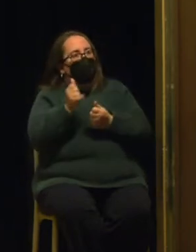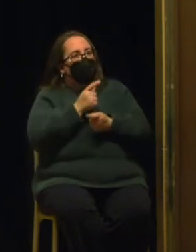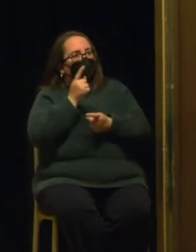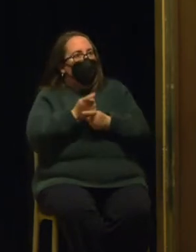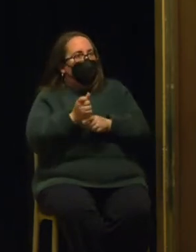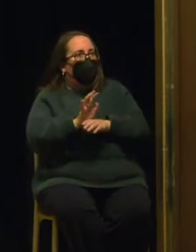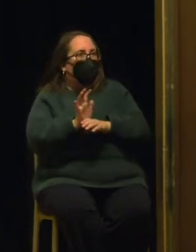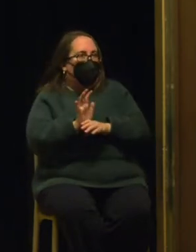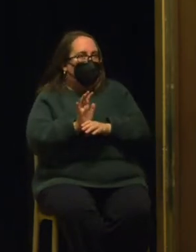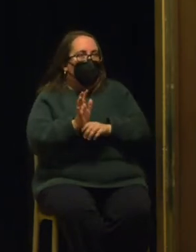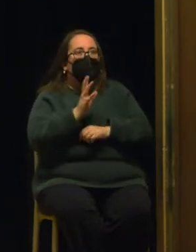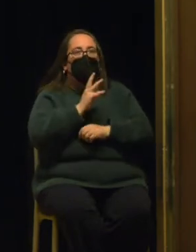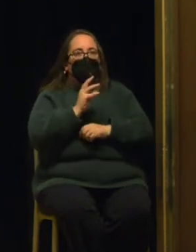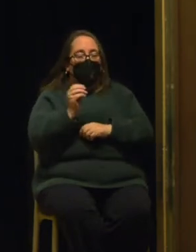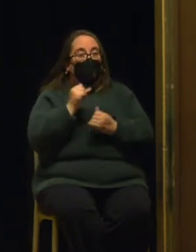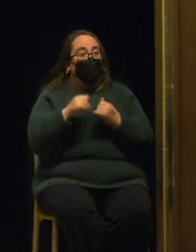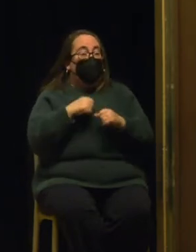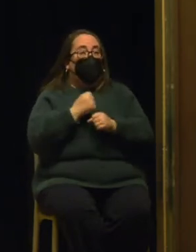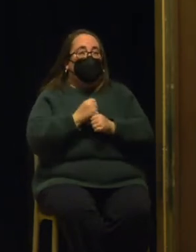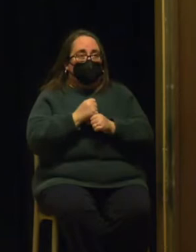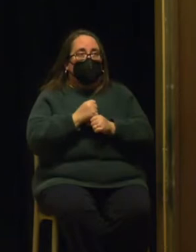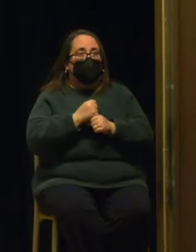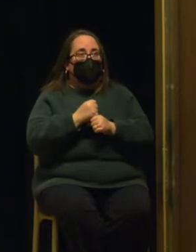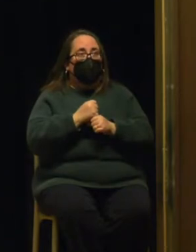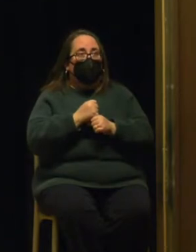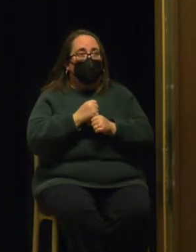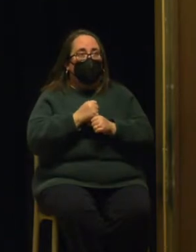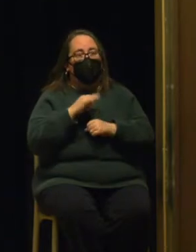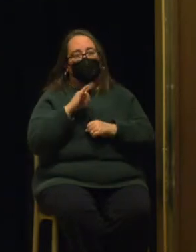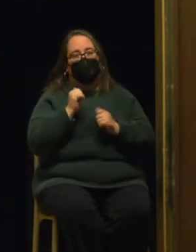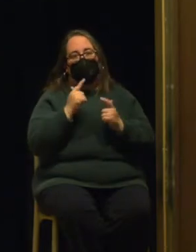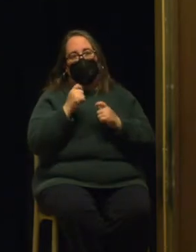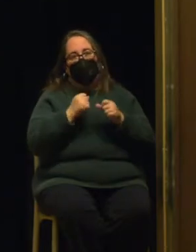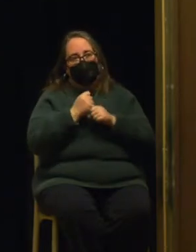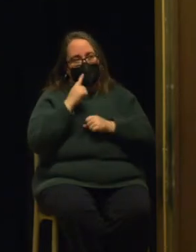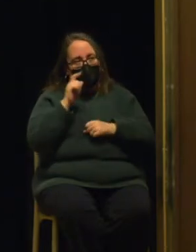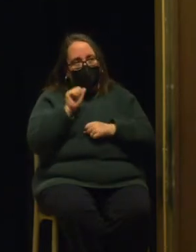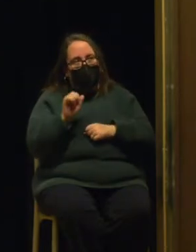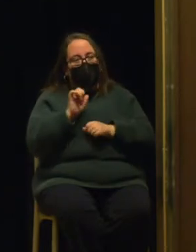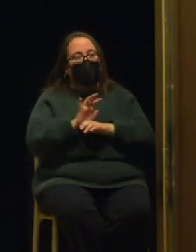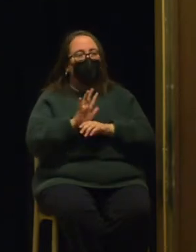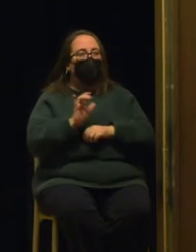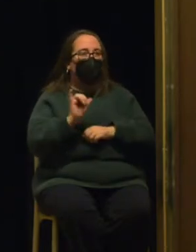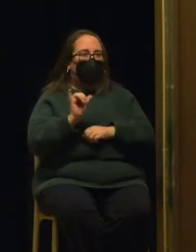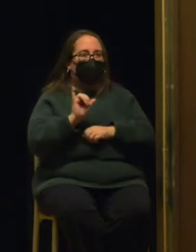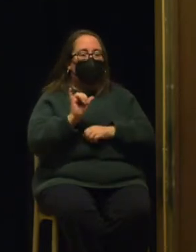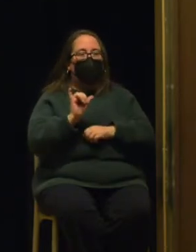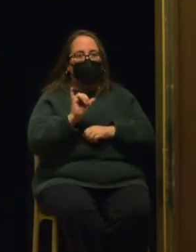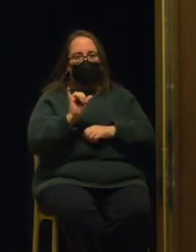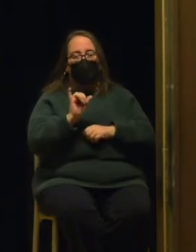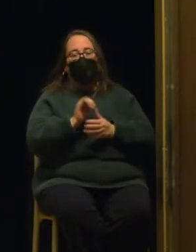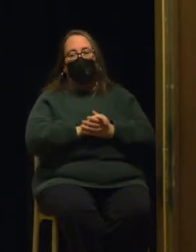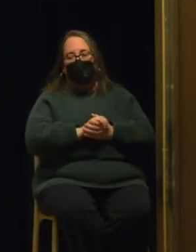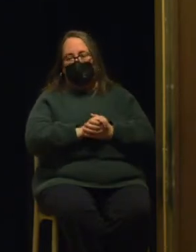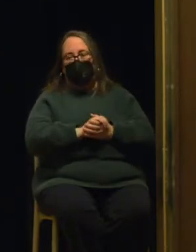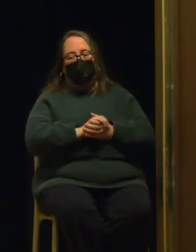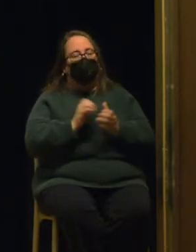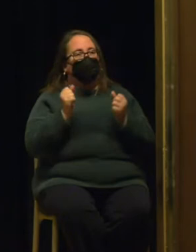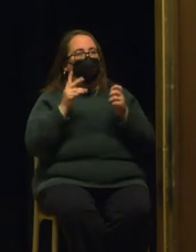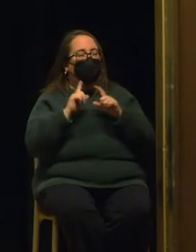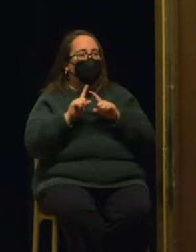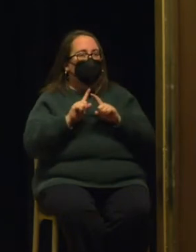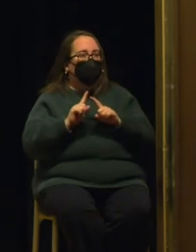thing to do. And this year, it looks like a big year for Asians with Everywhere, Everything, mm-hmm. and a lot of other